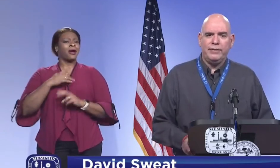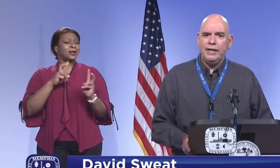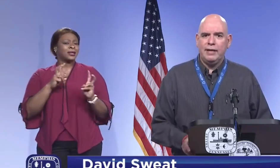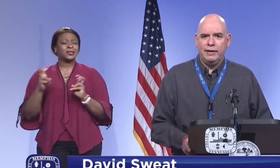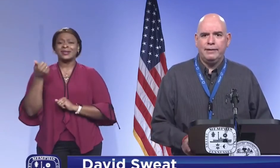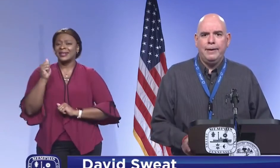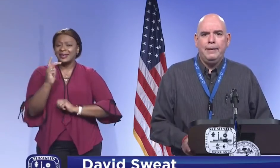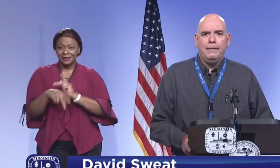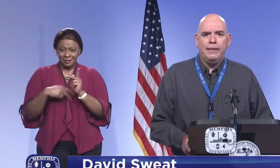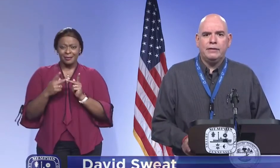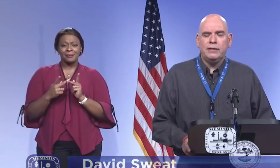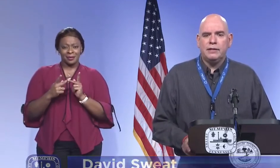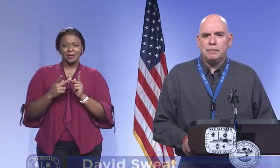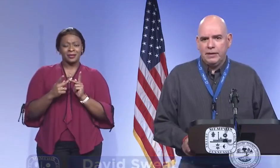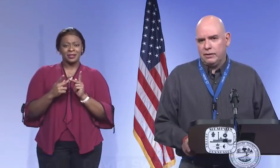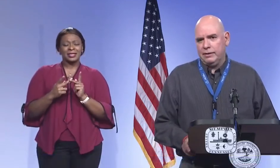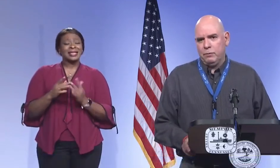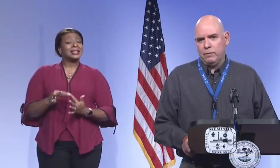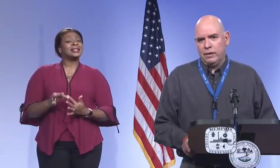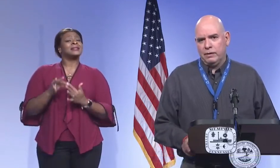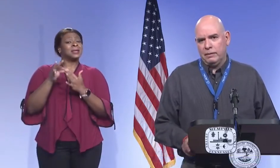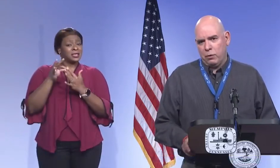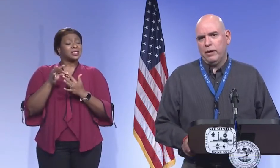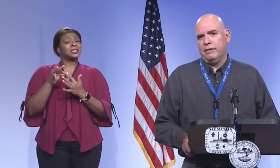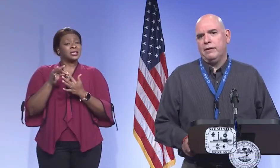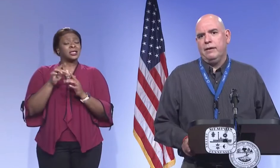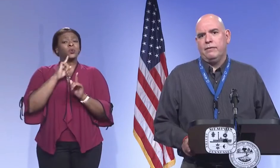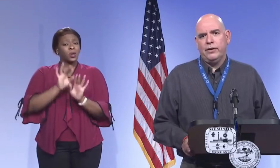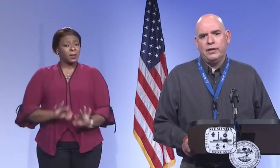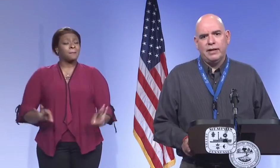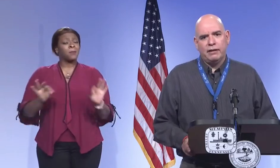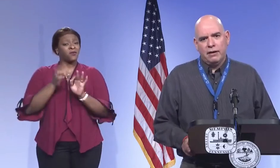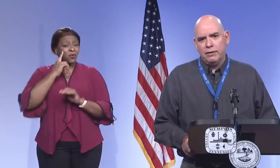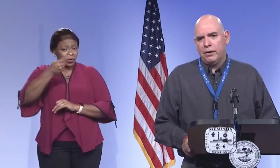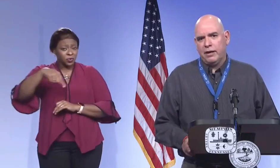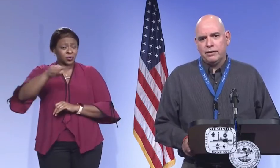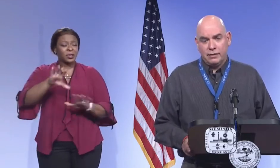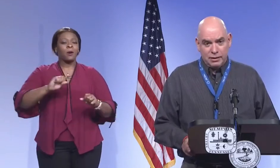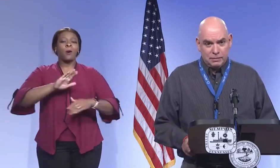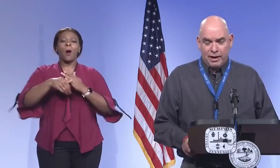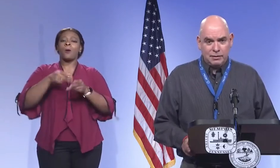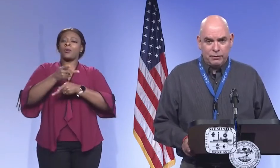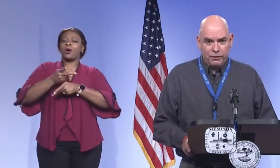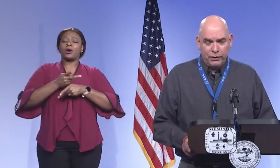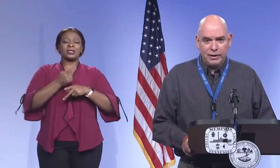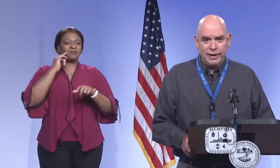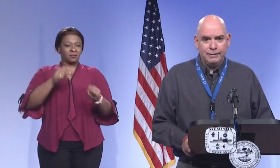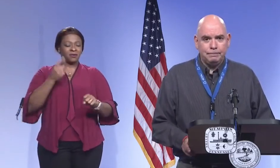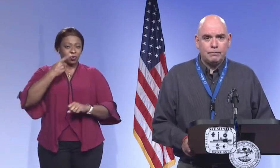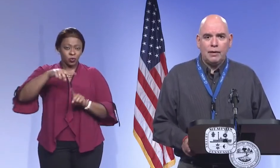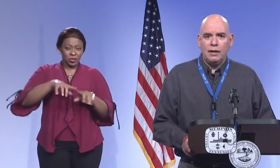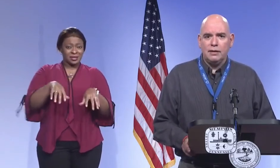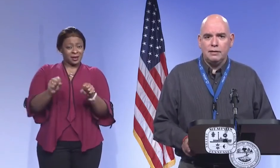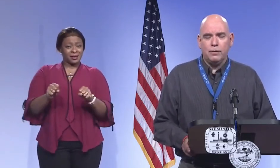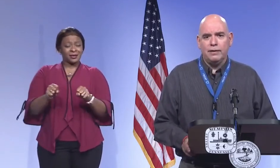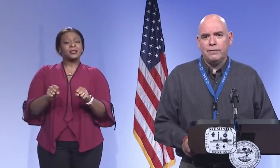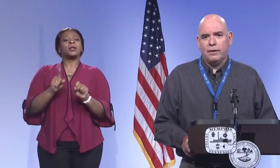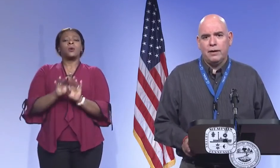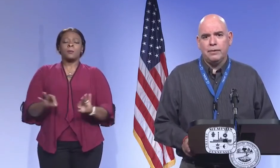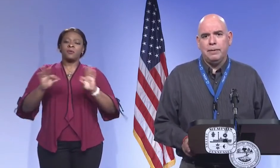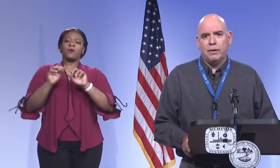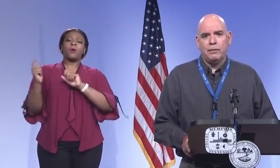of any kind, that's especially important for you to take all the precautions that is possible for you to take, and it's important